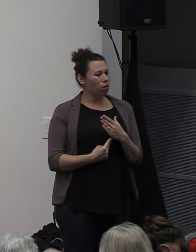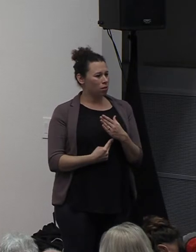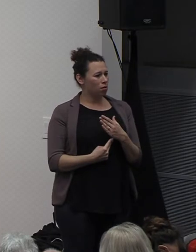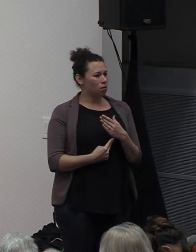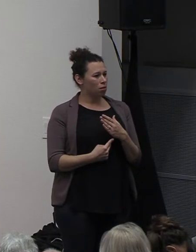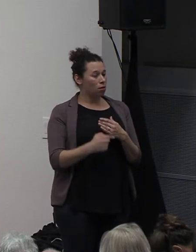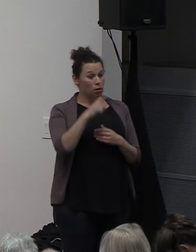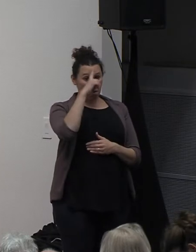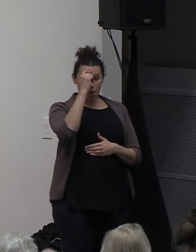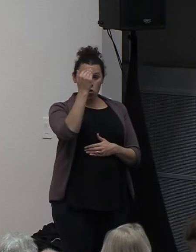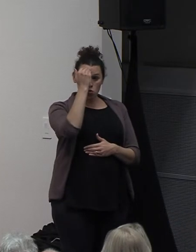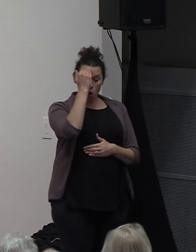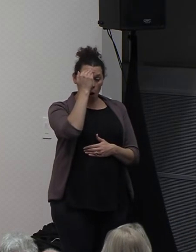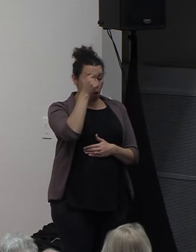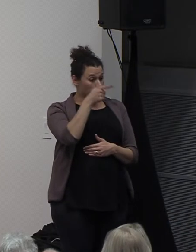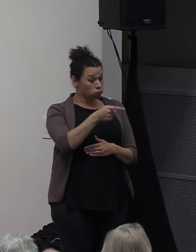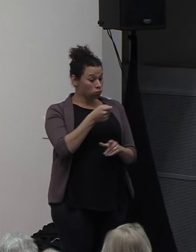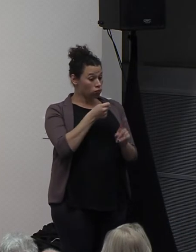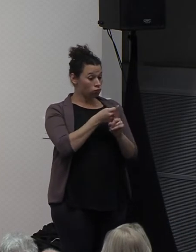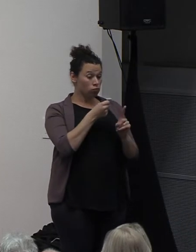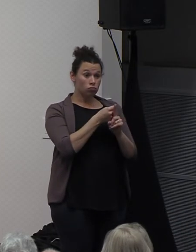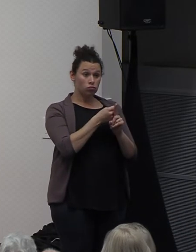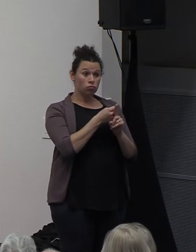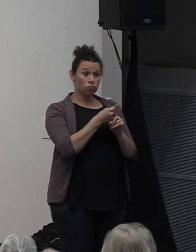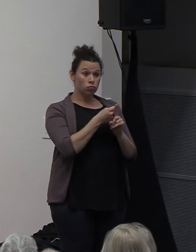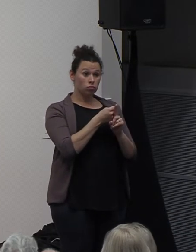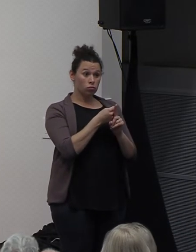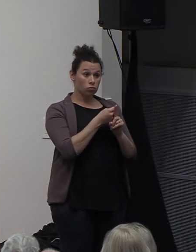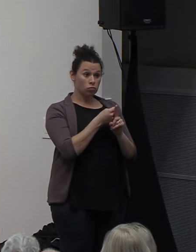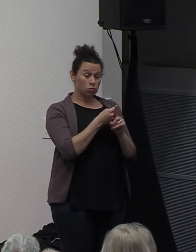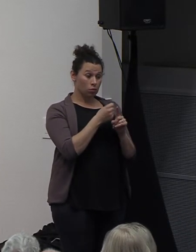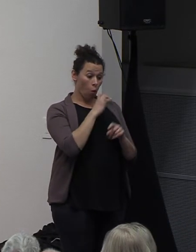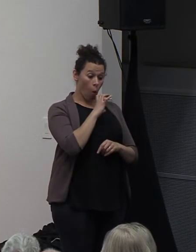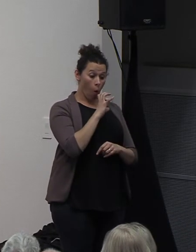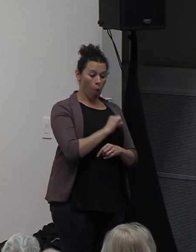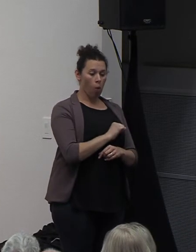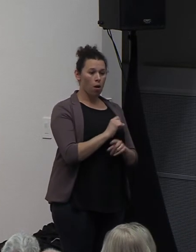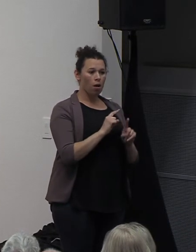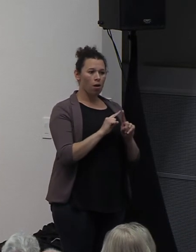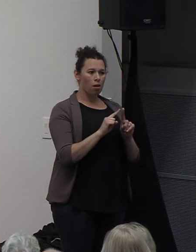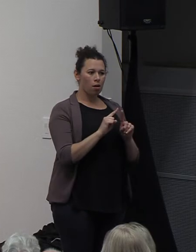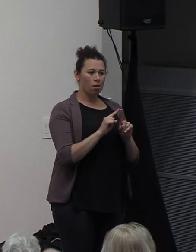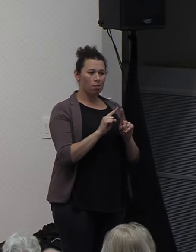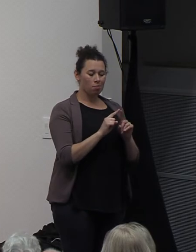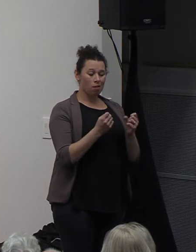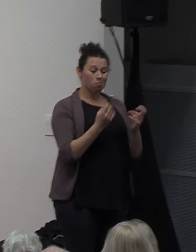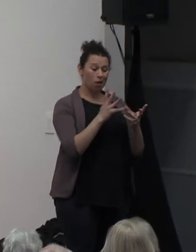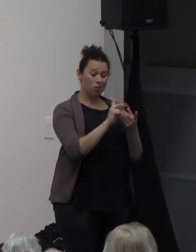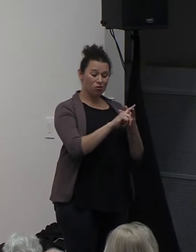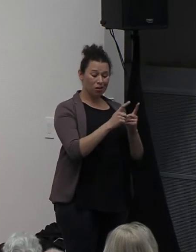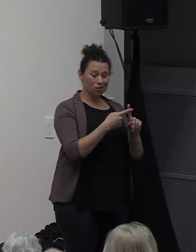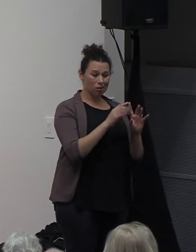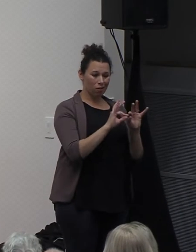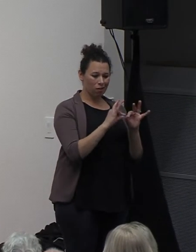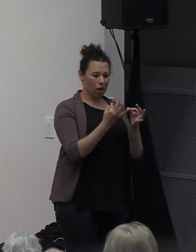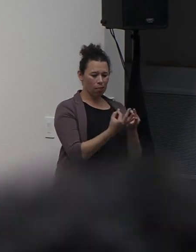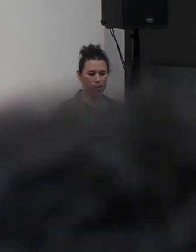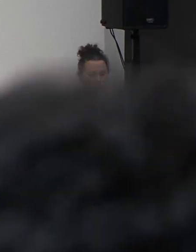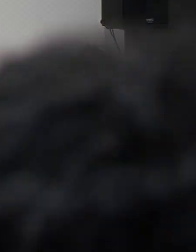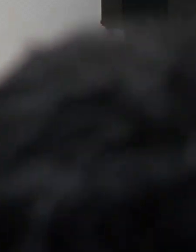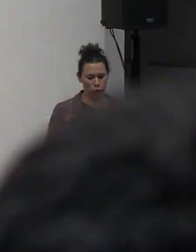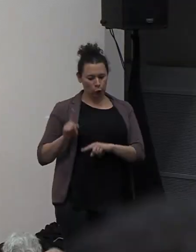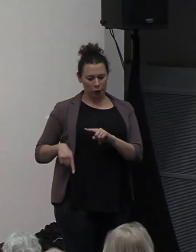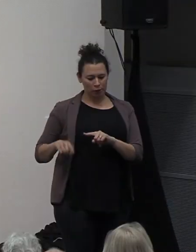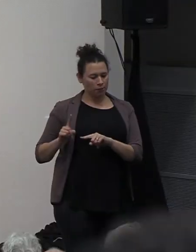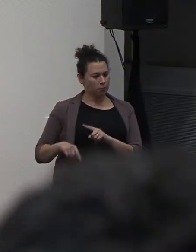knowledge that they themselves have reached an advanced age when so many of their friends and family did not have